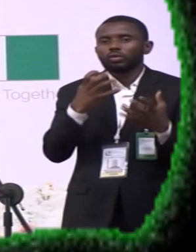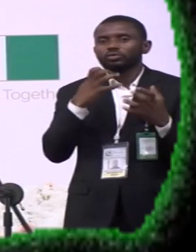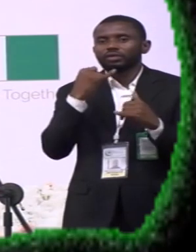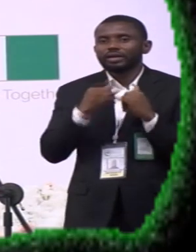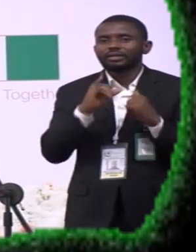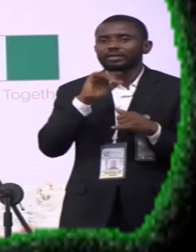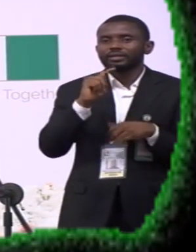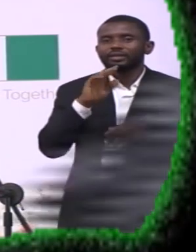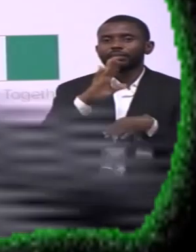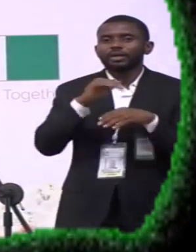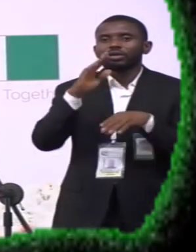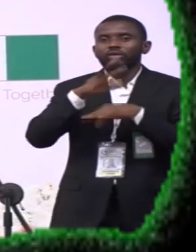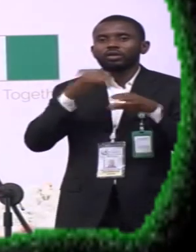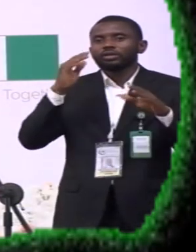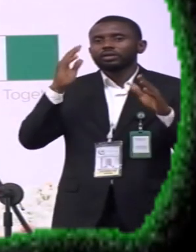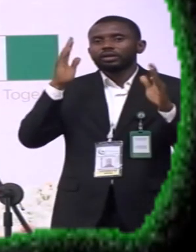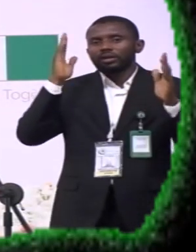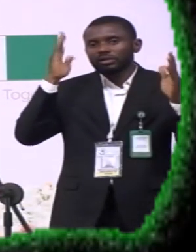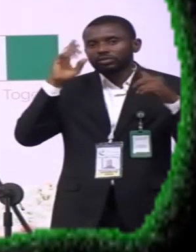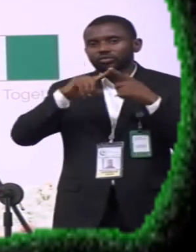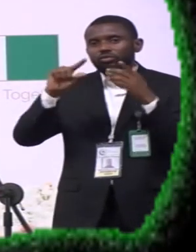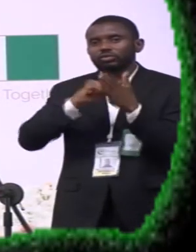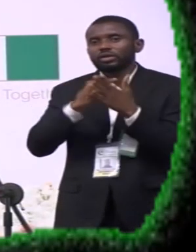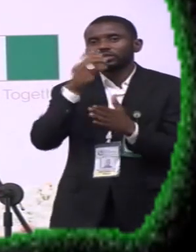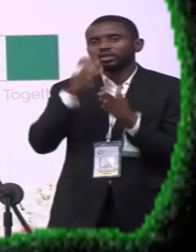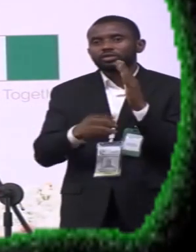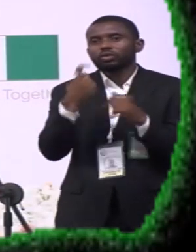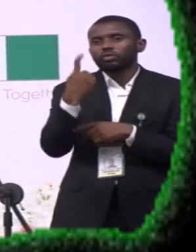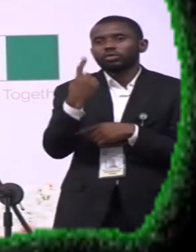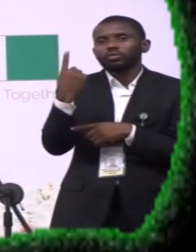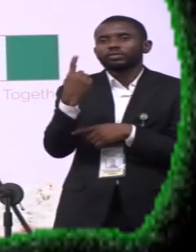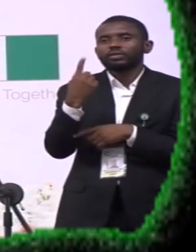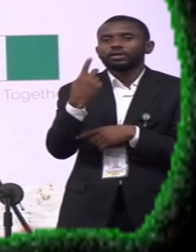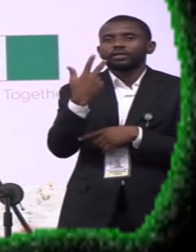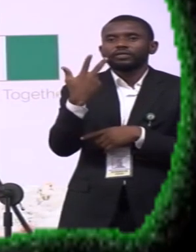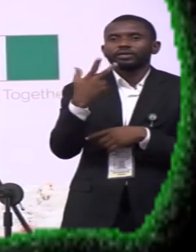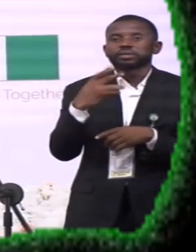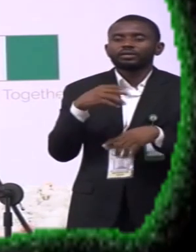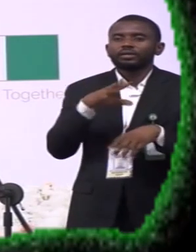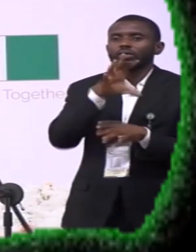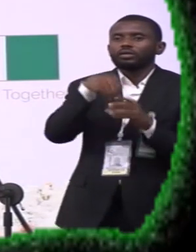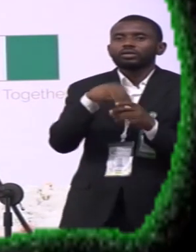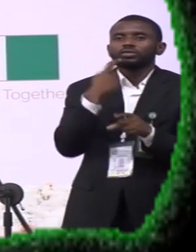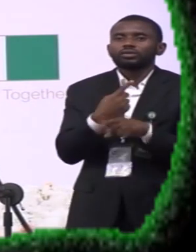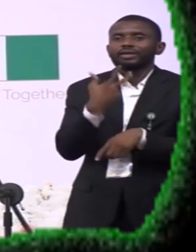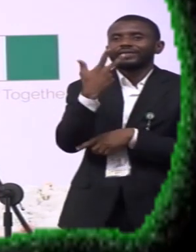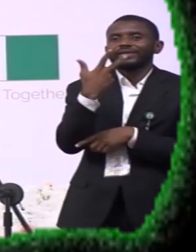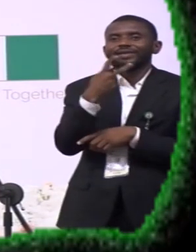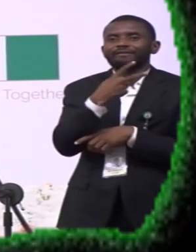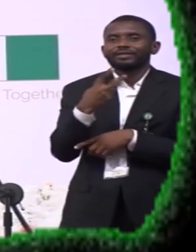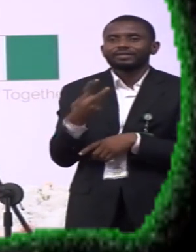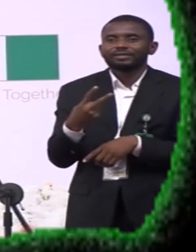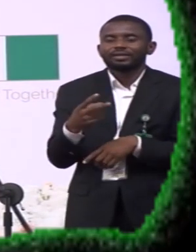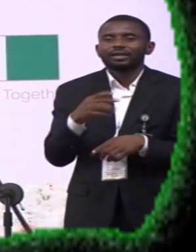by calling your attention to Quran chapter 110. It contains just 3 verses, and